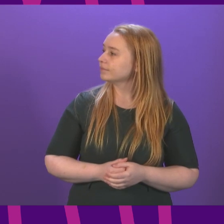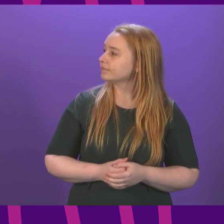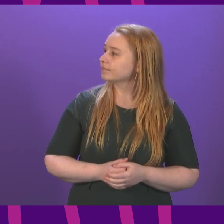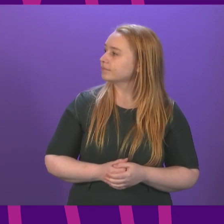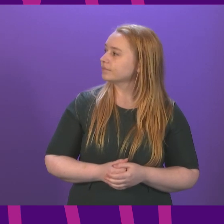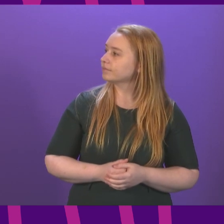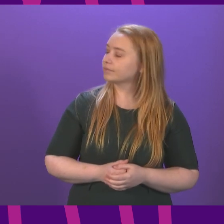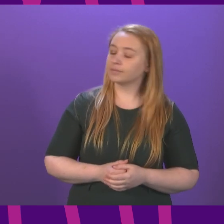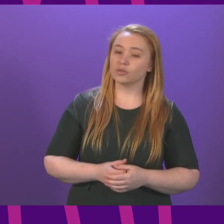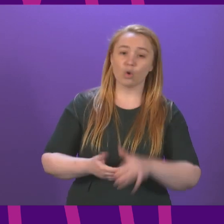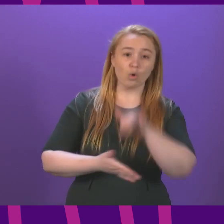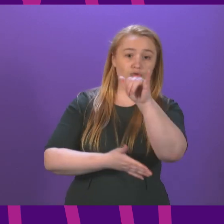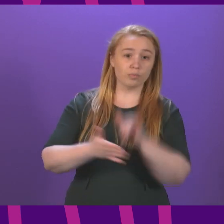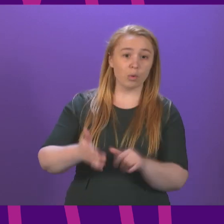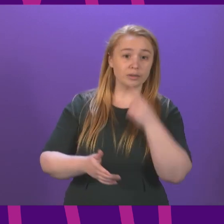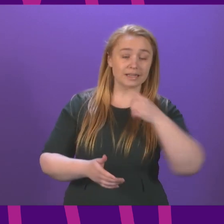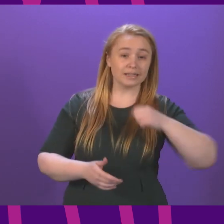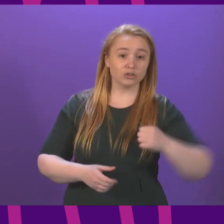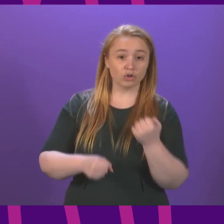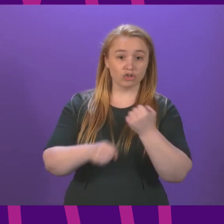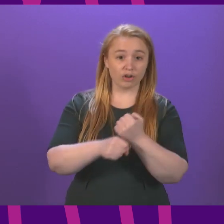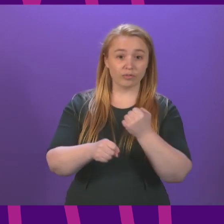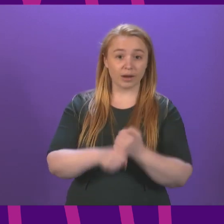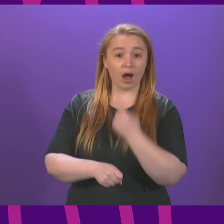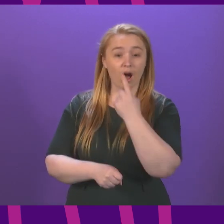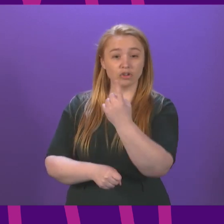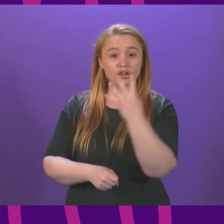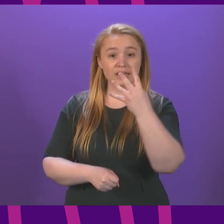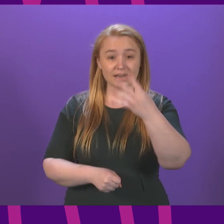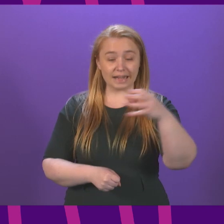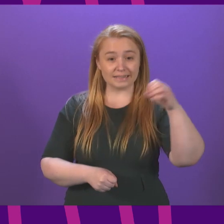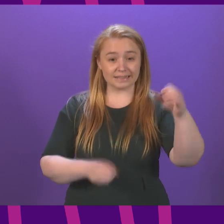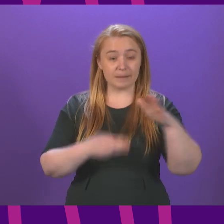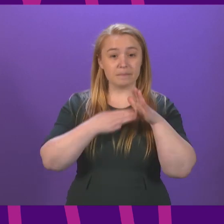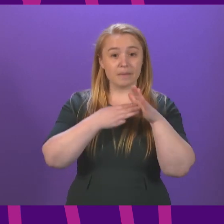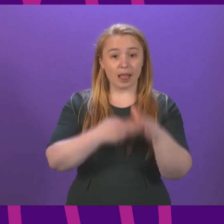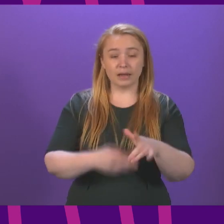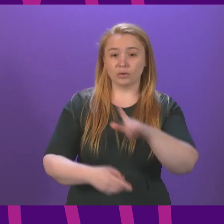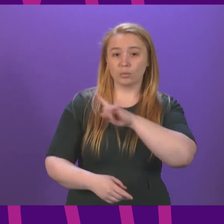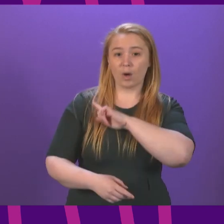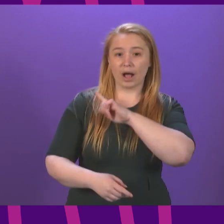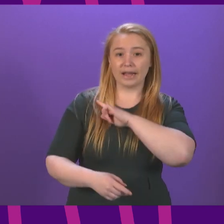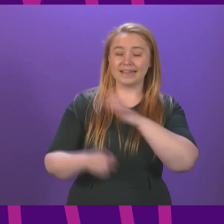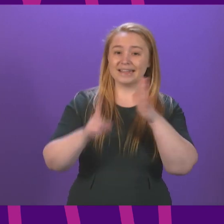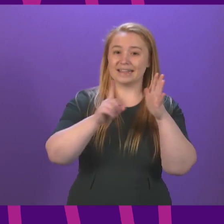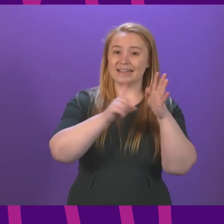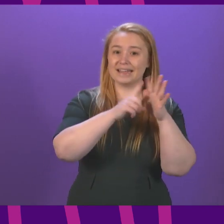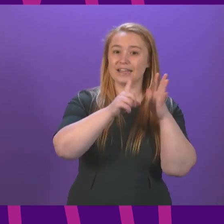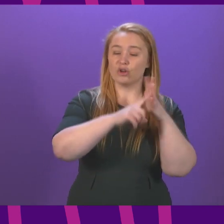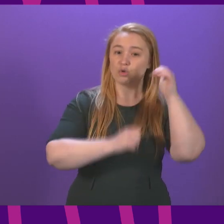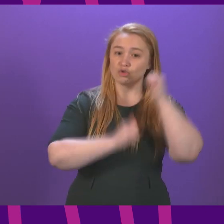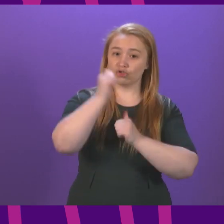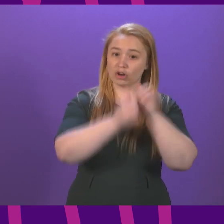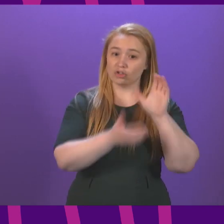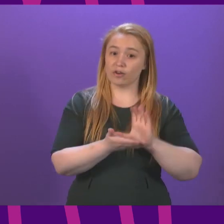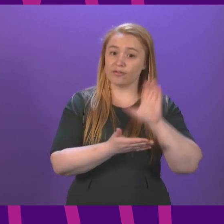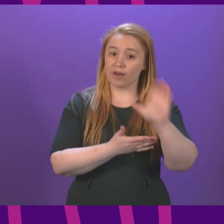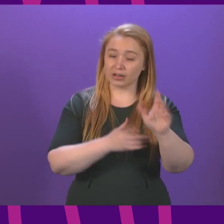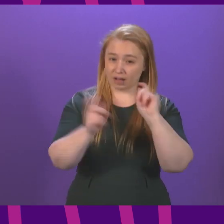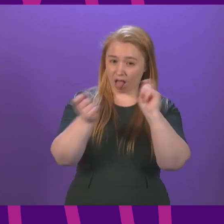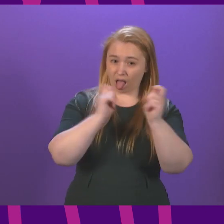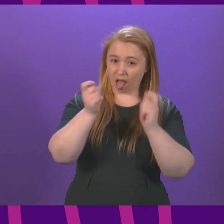Scotland faces a penalty of up to £190 million because of irregularities in its EU structural fund spending.